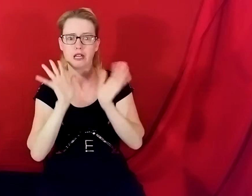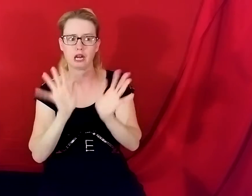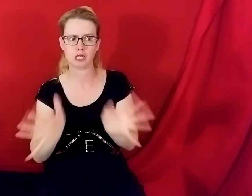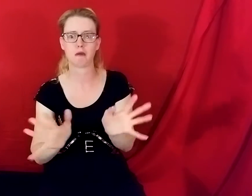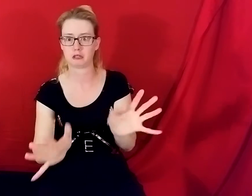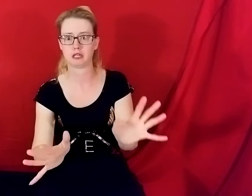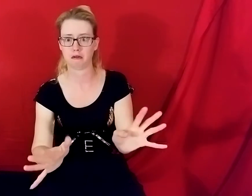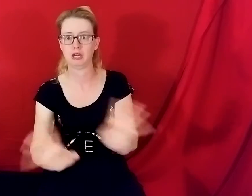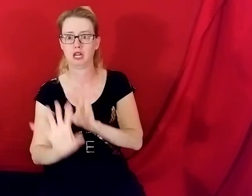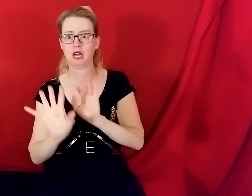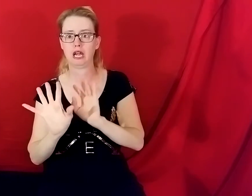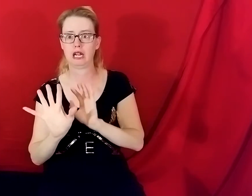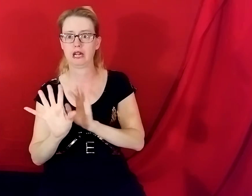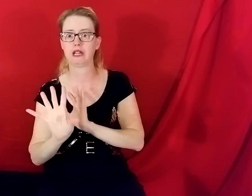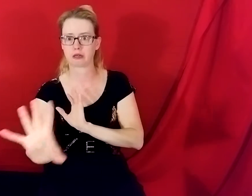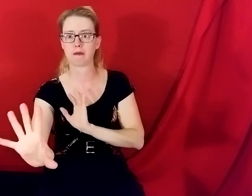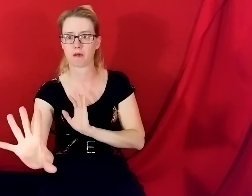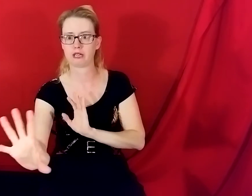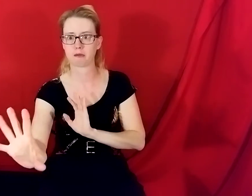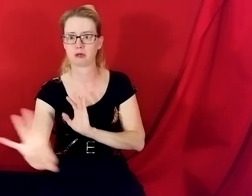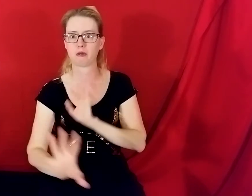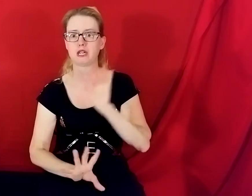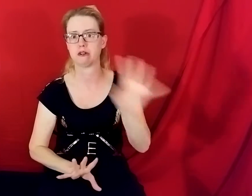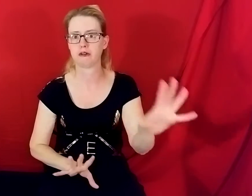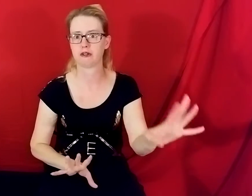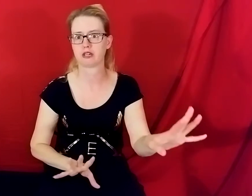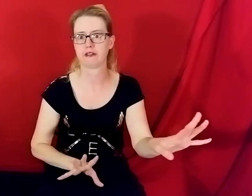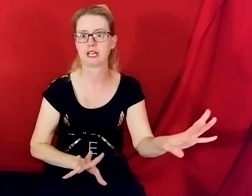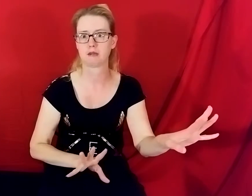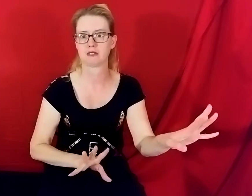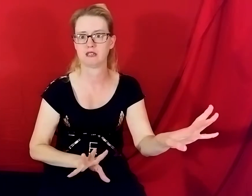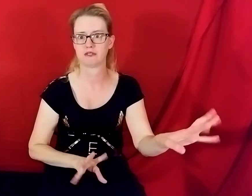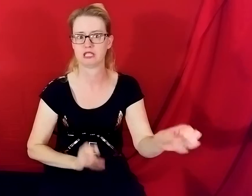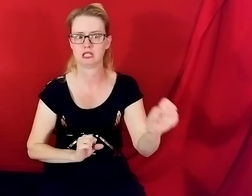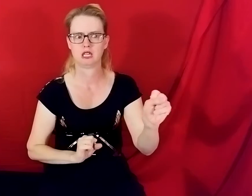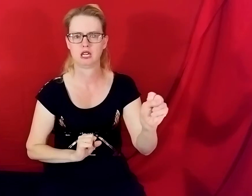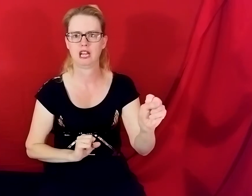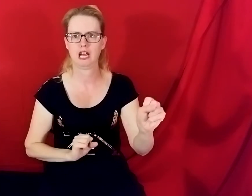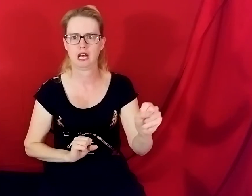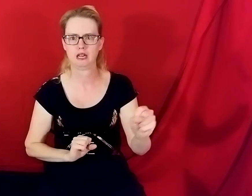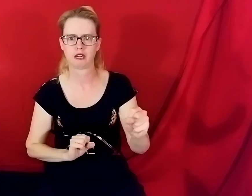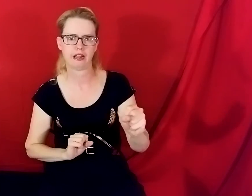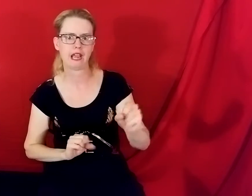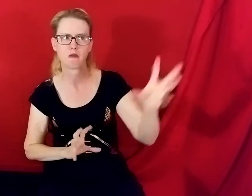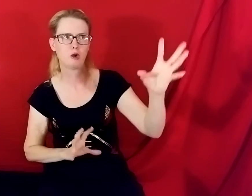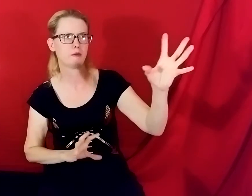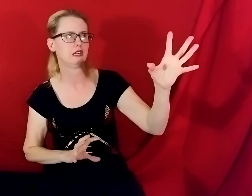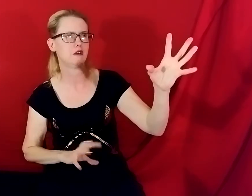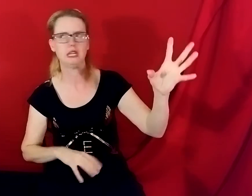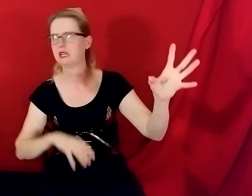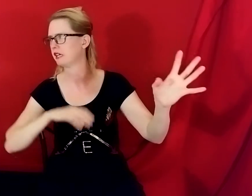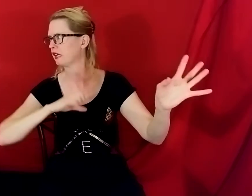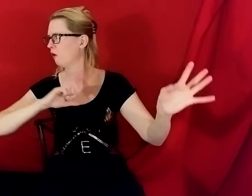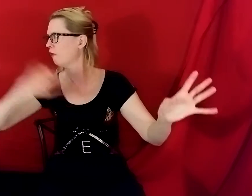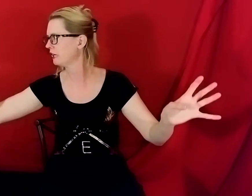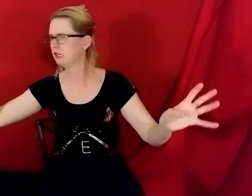know what they're going to do and it is going to be predictable what they're going to do is they're going to take themselves in and they're going to hang a rope in there and they're to go over here and